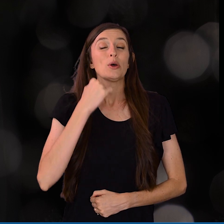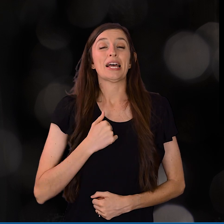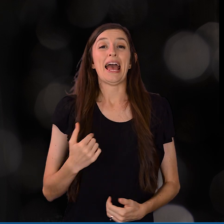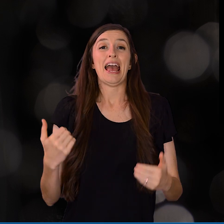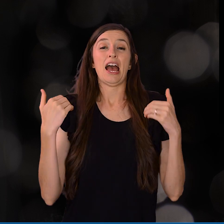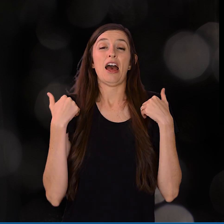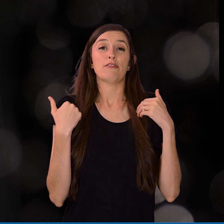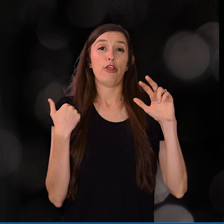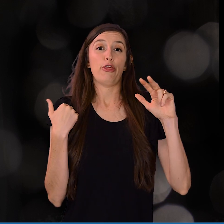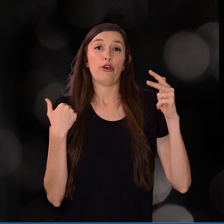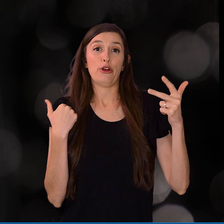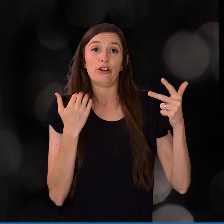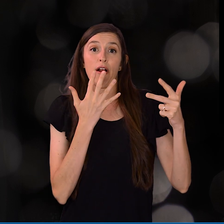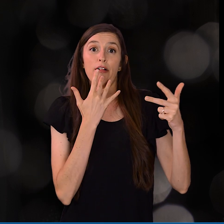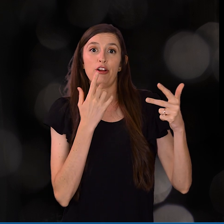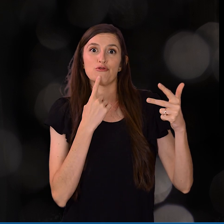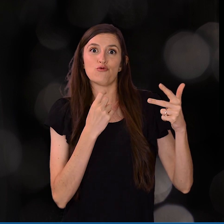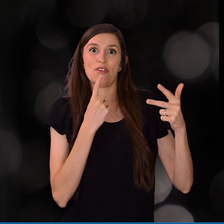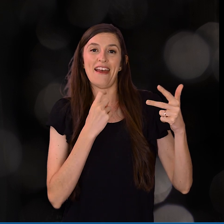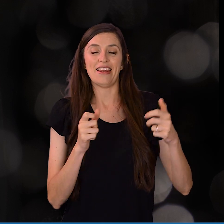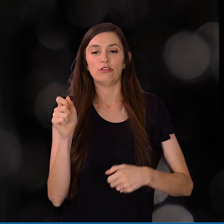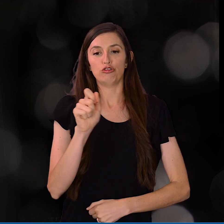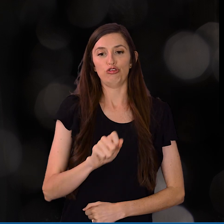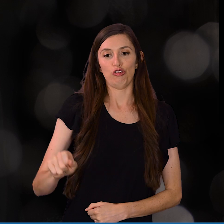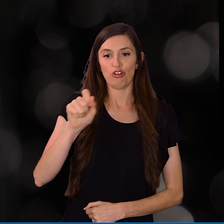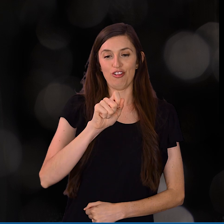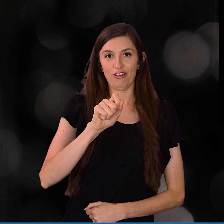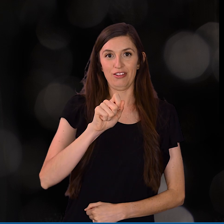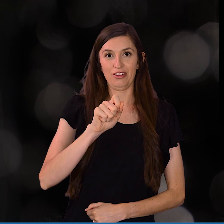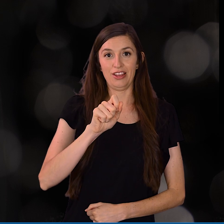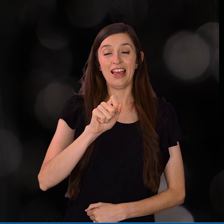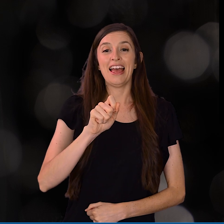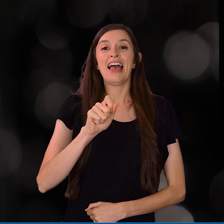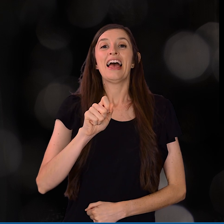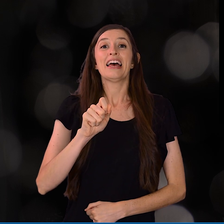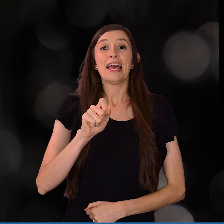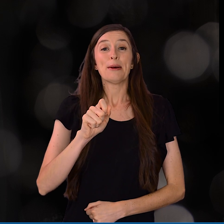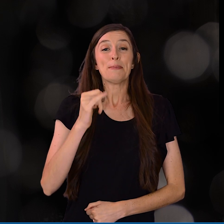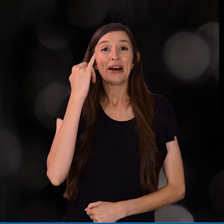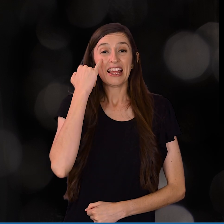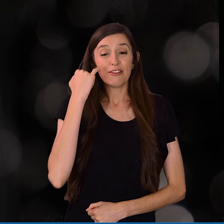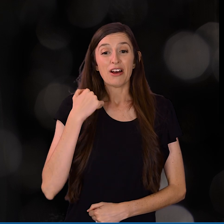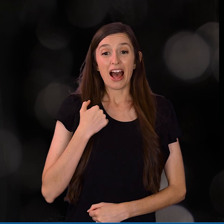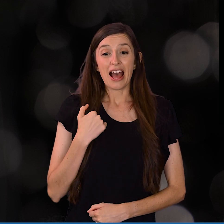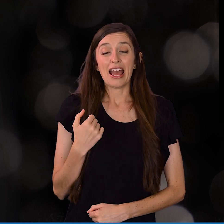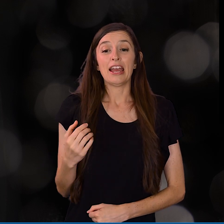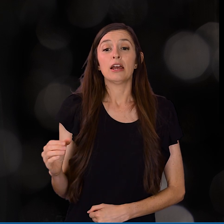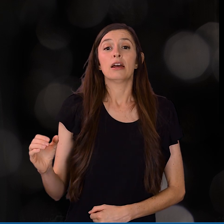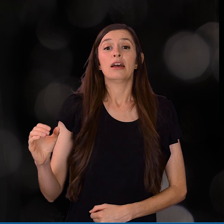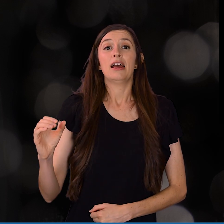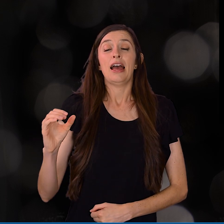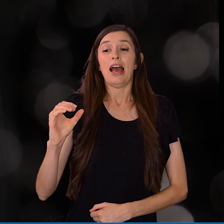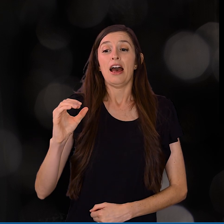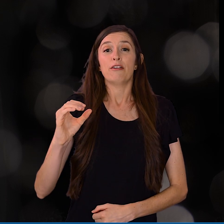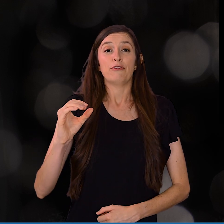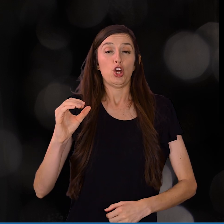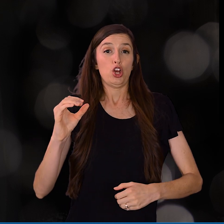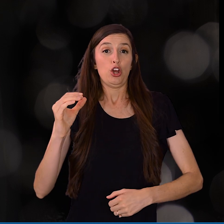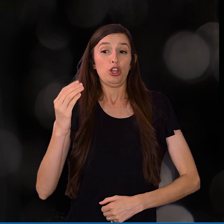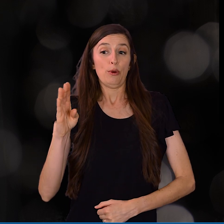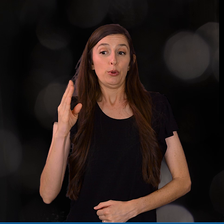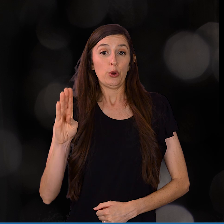overlap exactly the blue and the green. So you have on the board one circle where the green circle and the blue circle and the red circle are